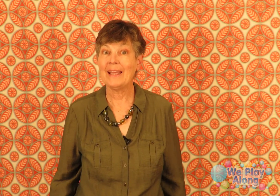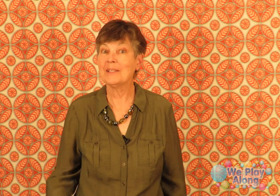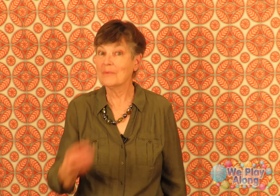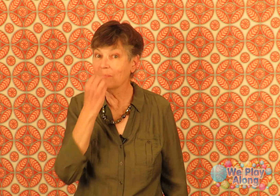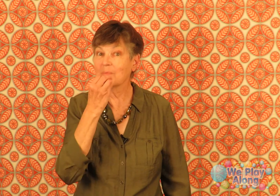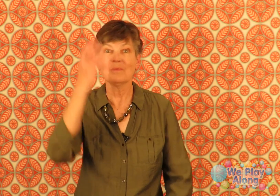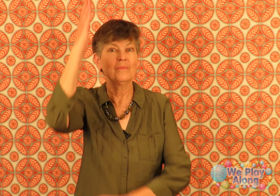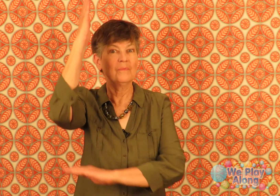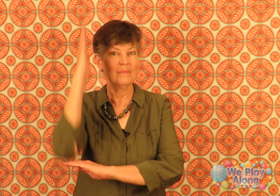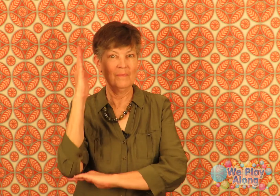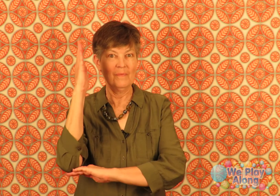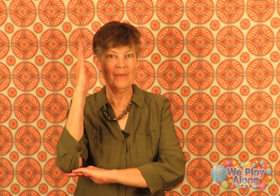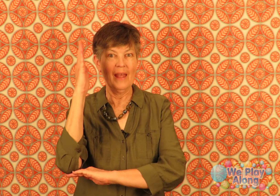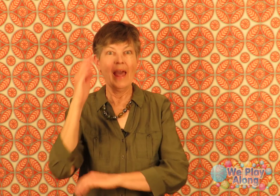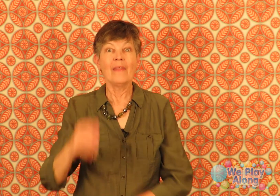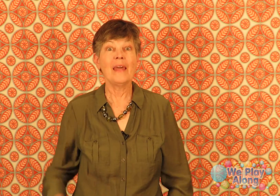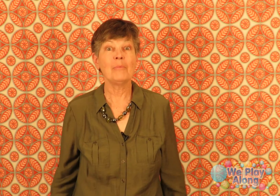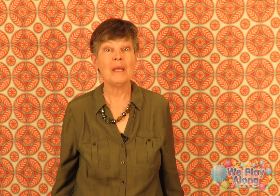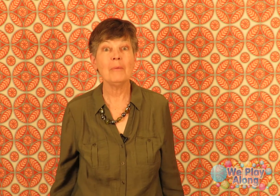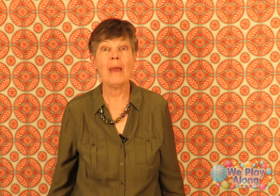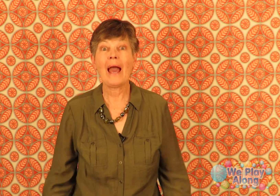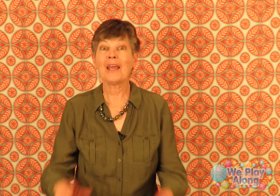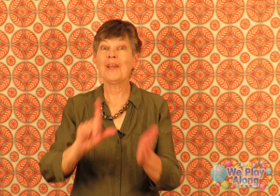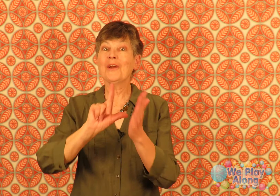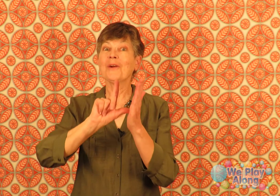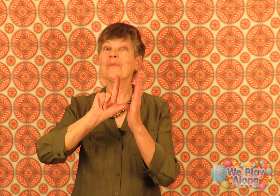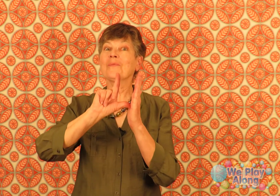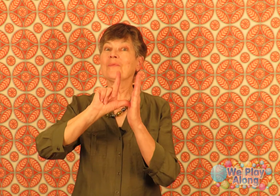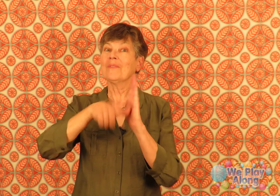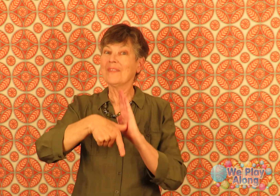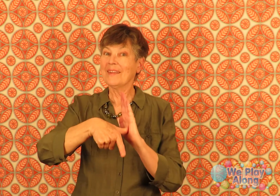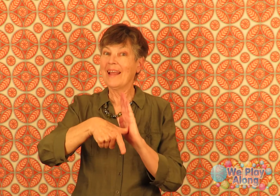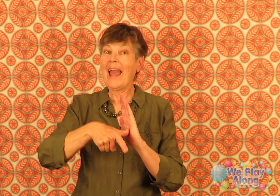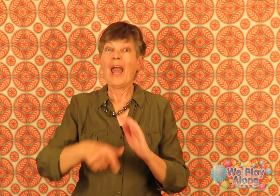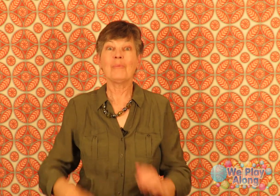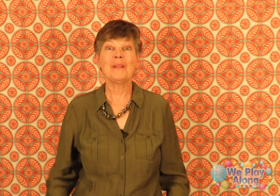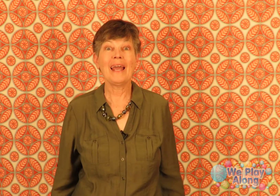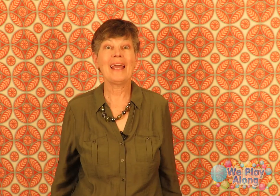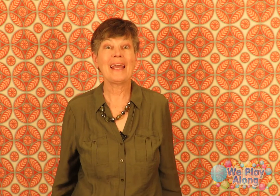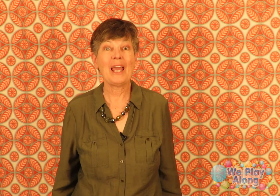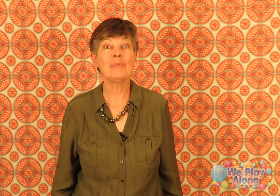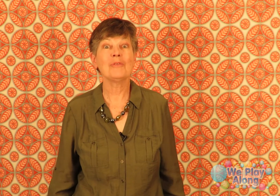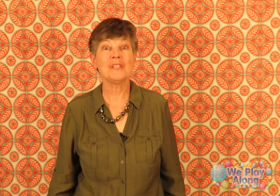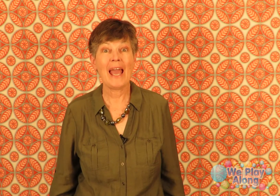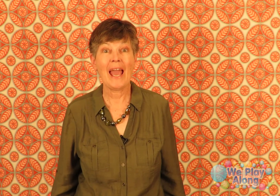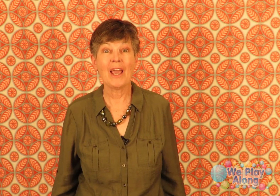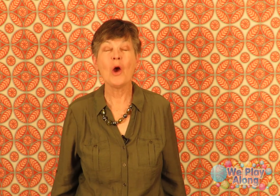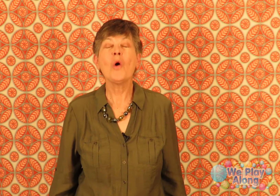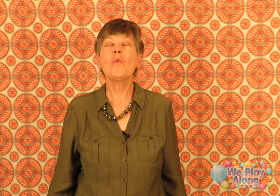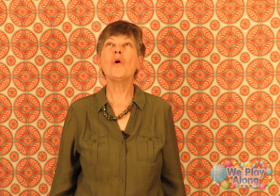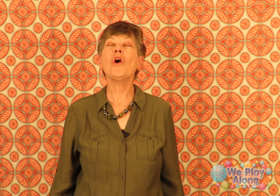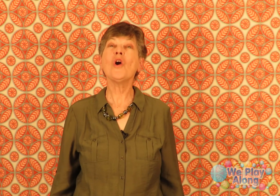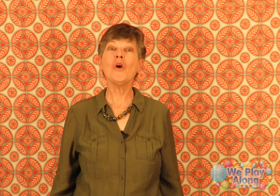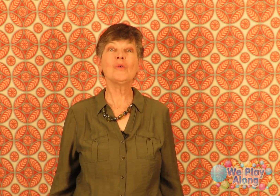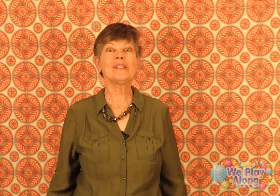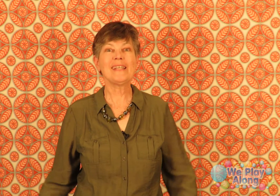eat. Then meet back here and play a game of tag. Woohoo,